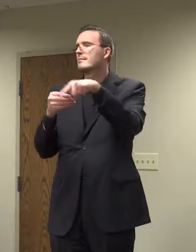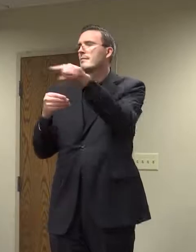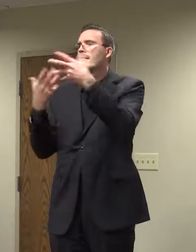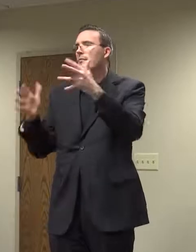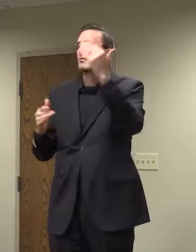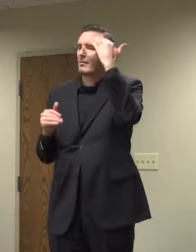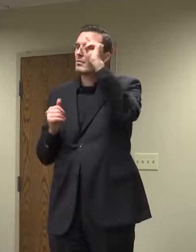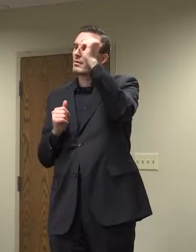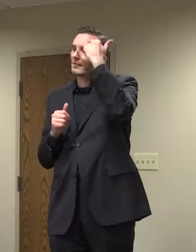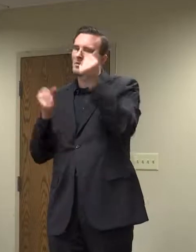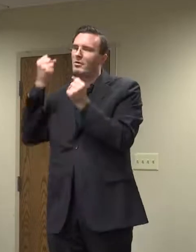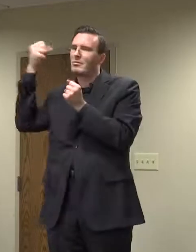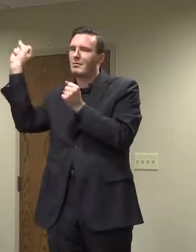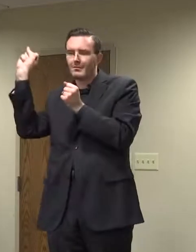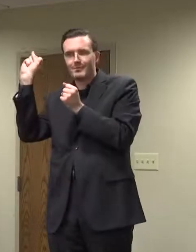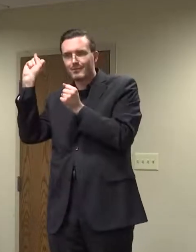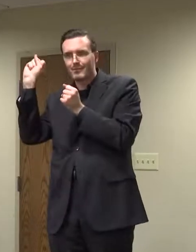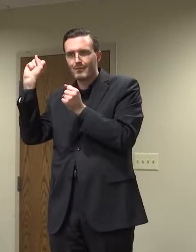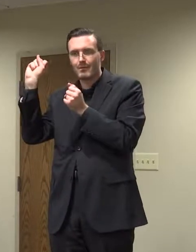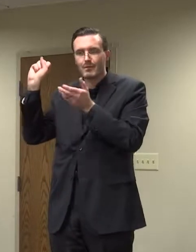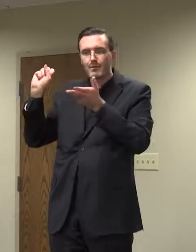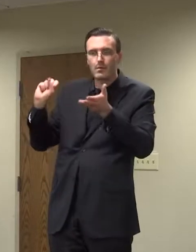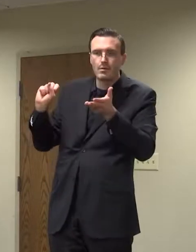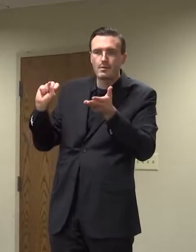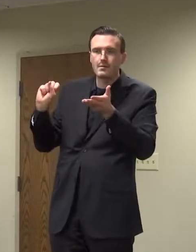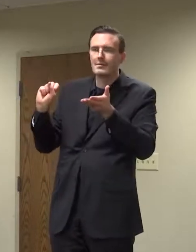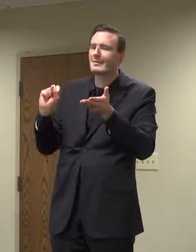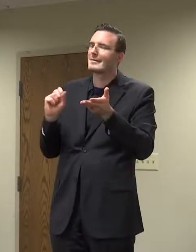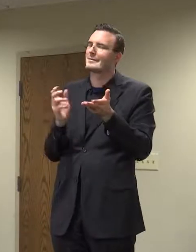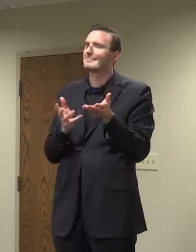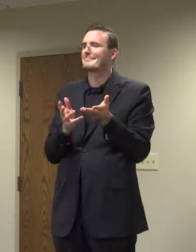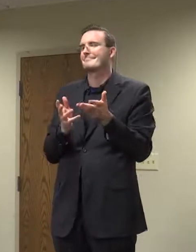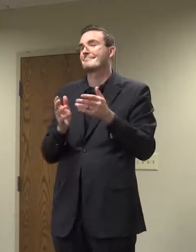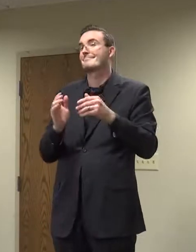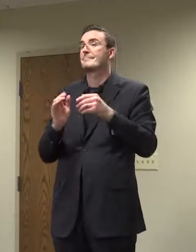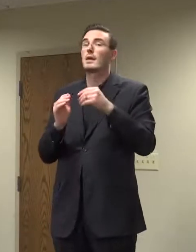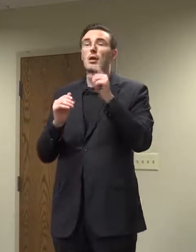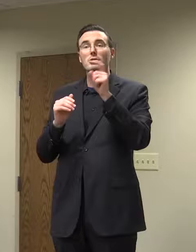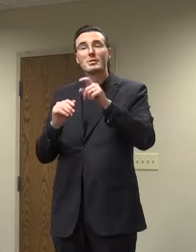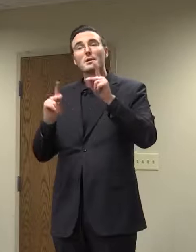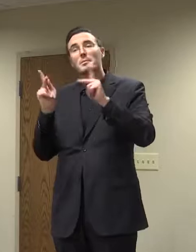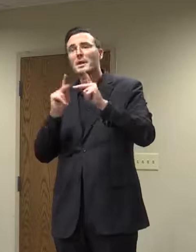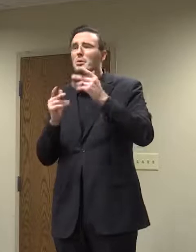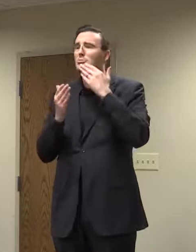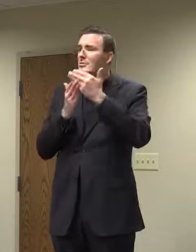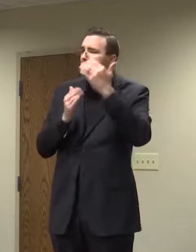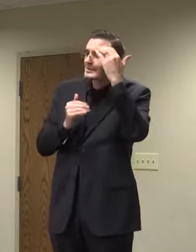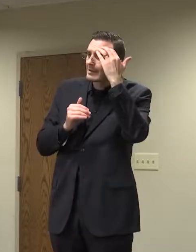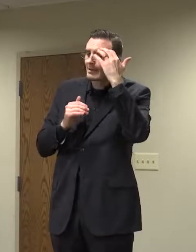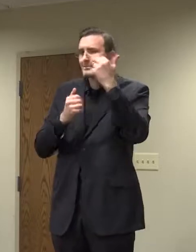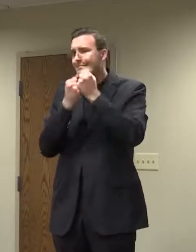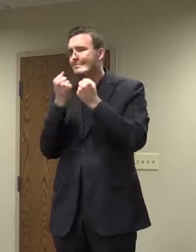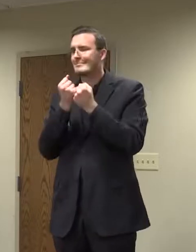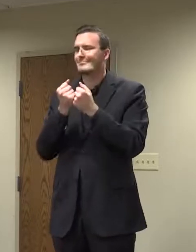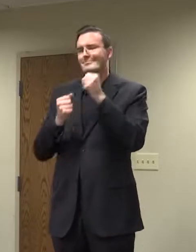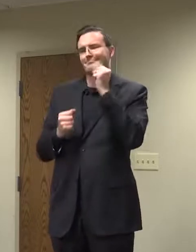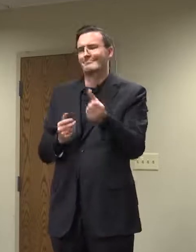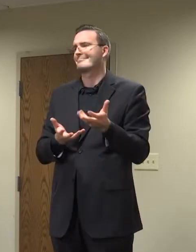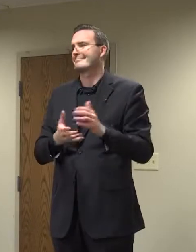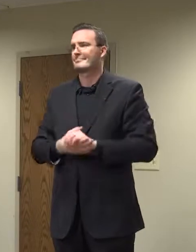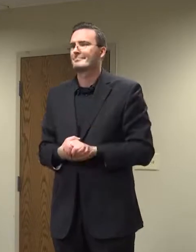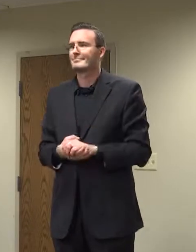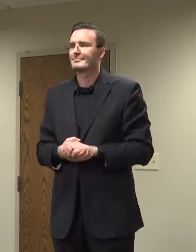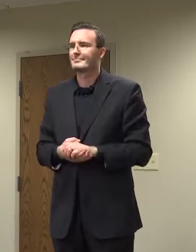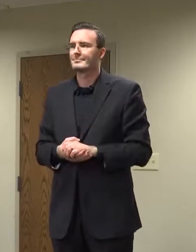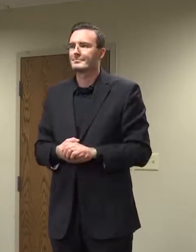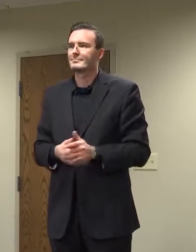order sets a very poor tone for a just and civil society. I think more so just maybe for us to be able to clarify, we